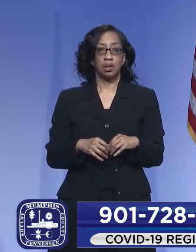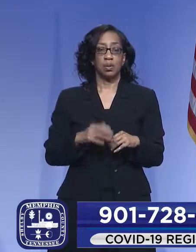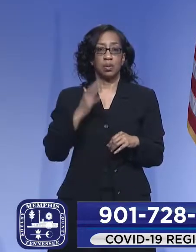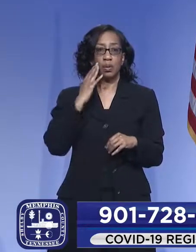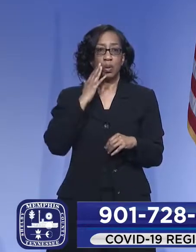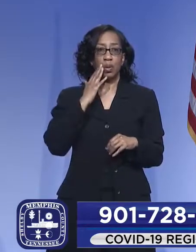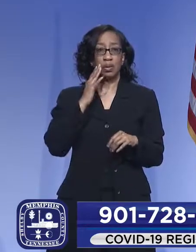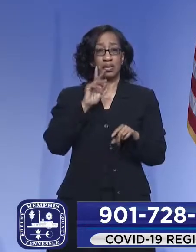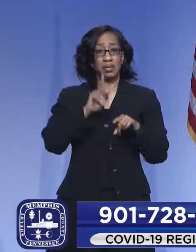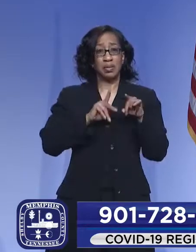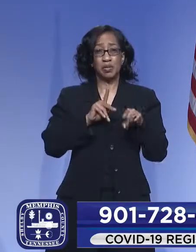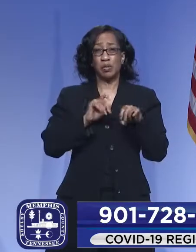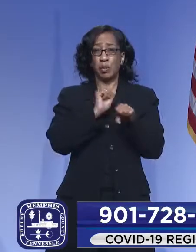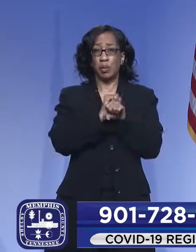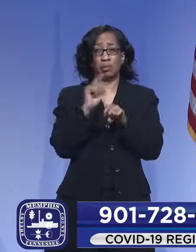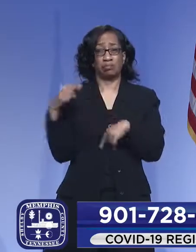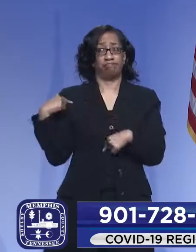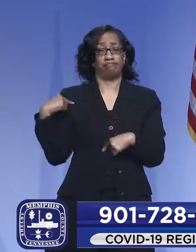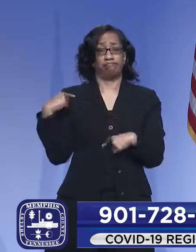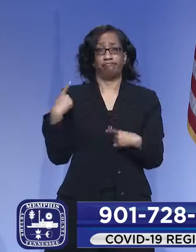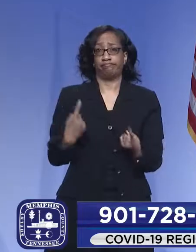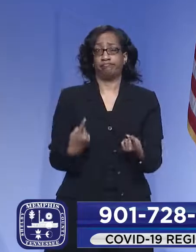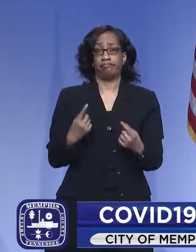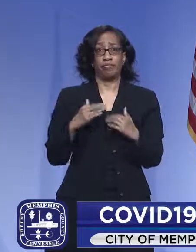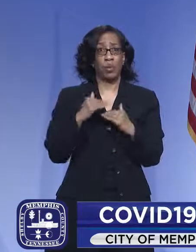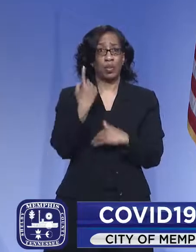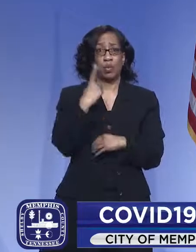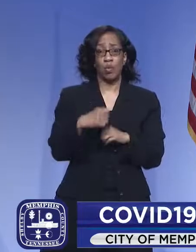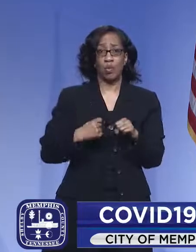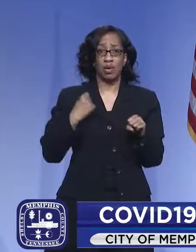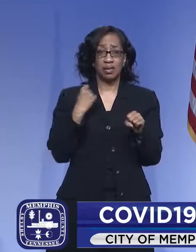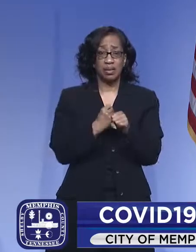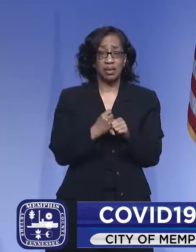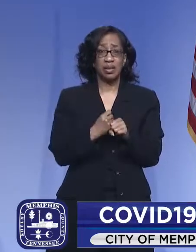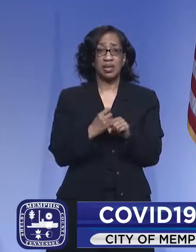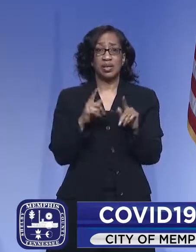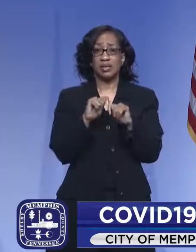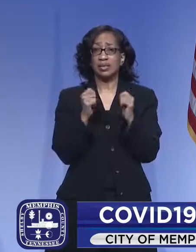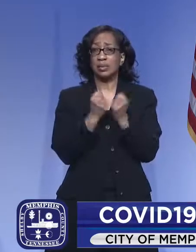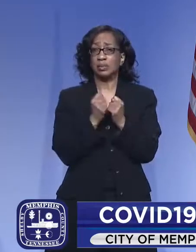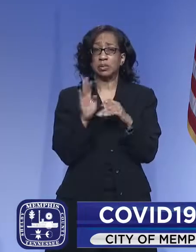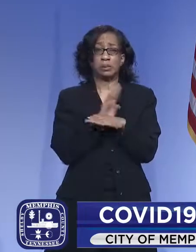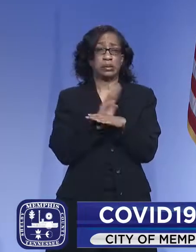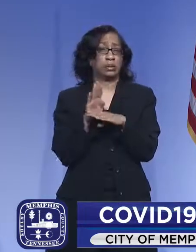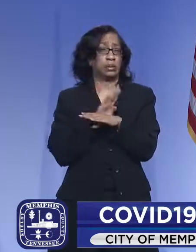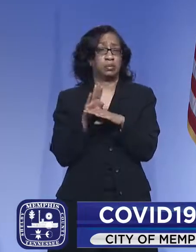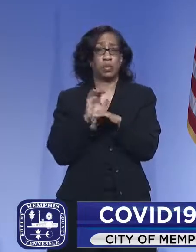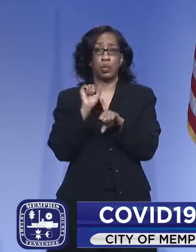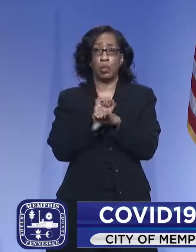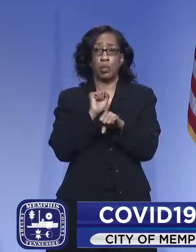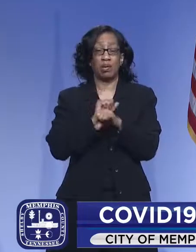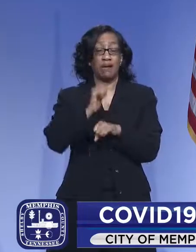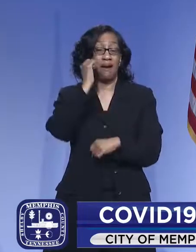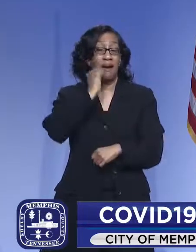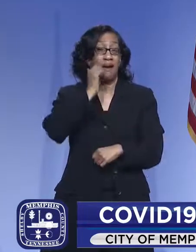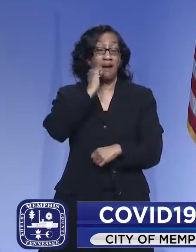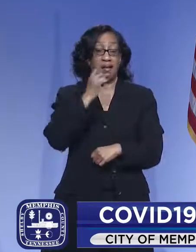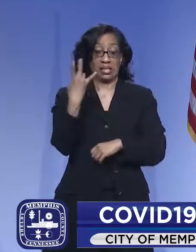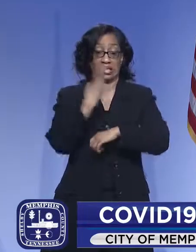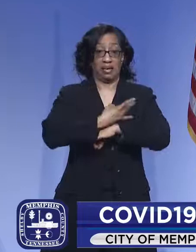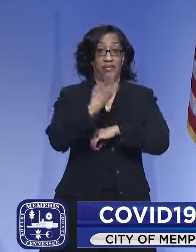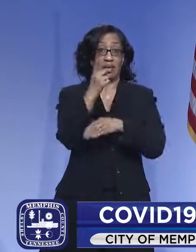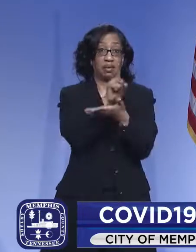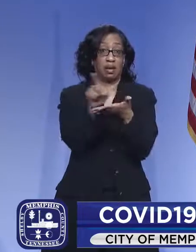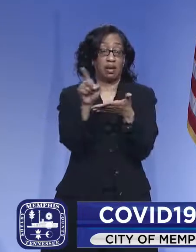They've been working for the last more than 1 year. Most of the team that's been doing this has been working 7 days a week since we began this